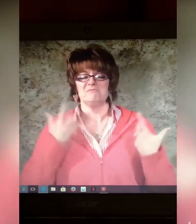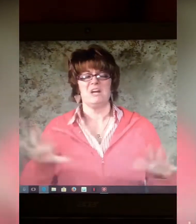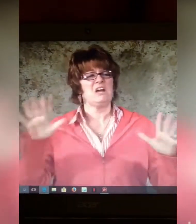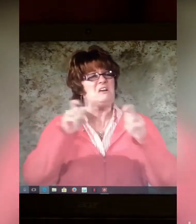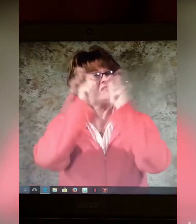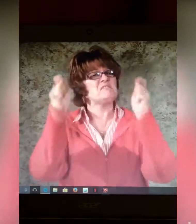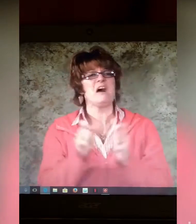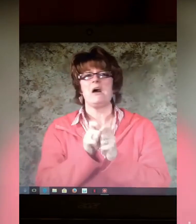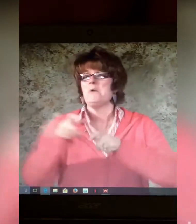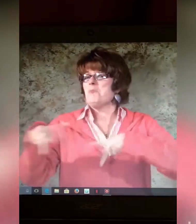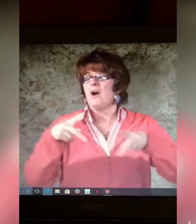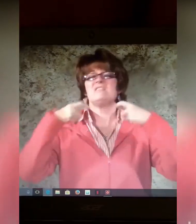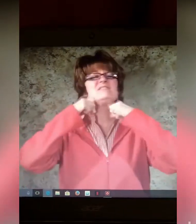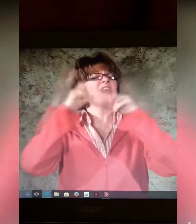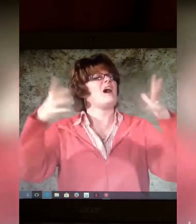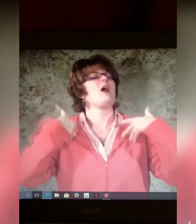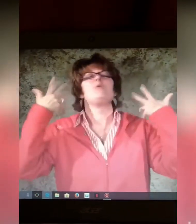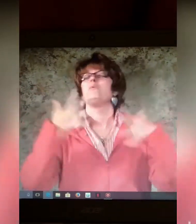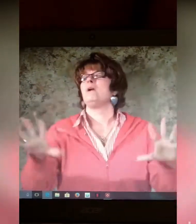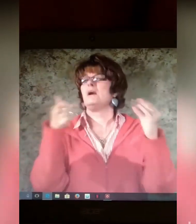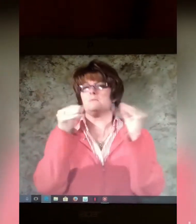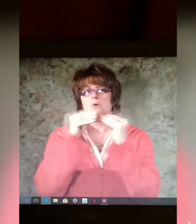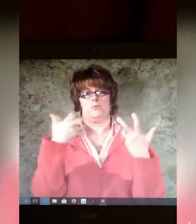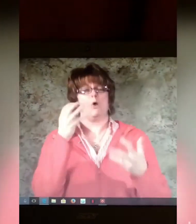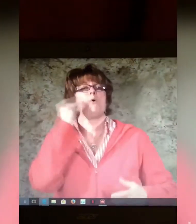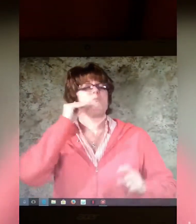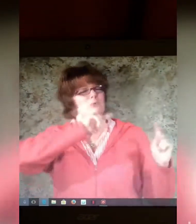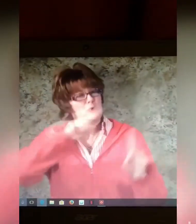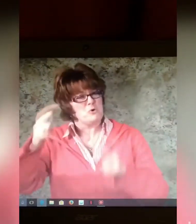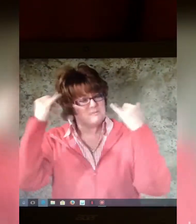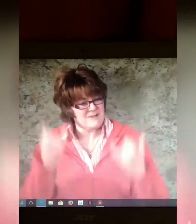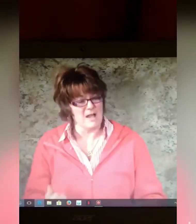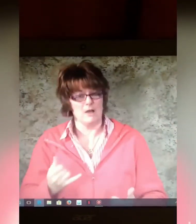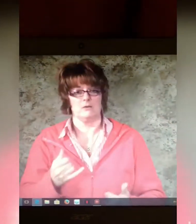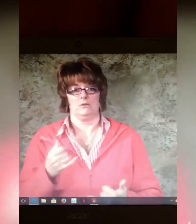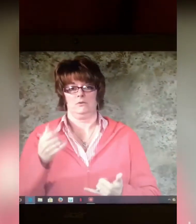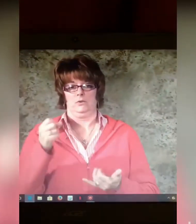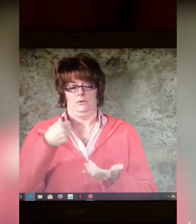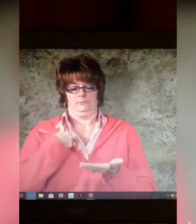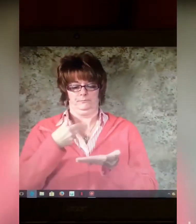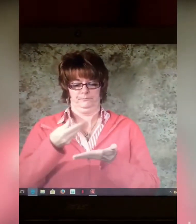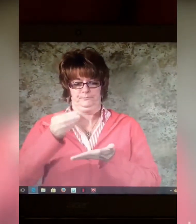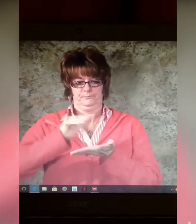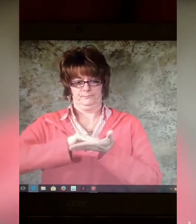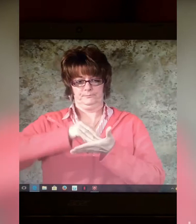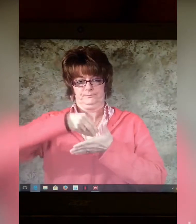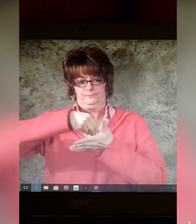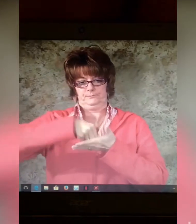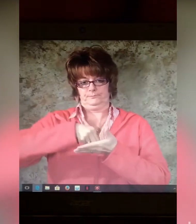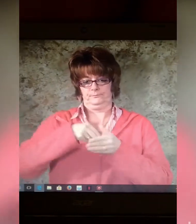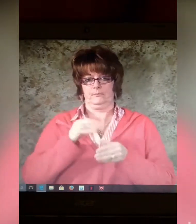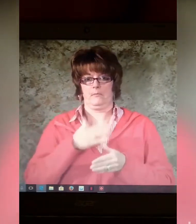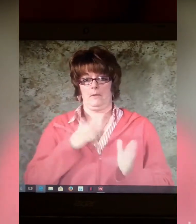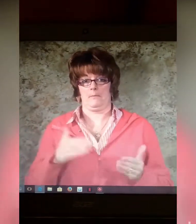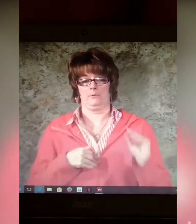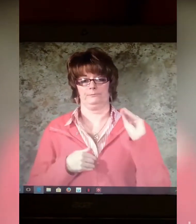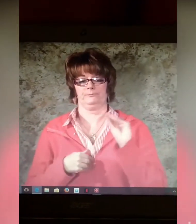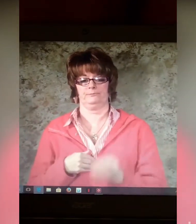that experience. I didn't want any more to do with this Valentine's party. So I put the card back